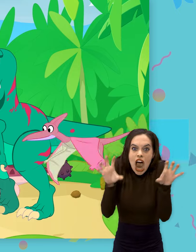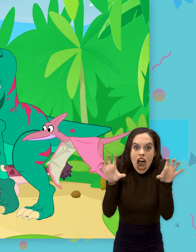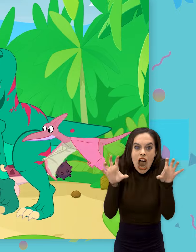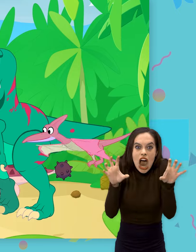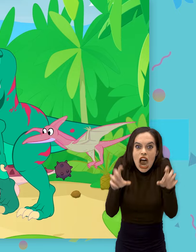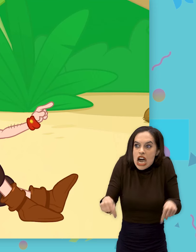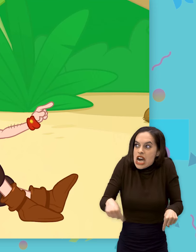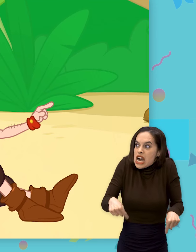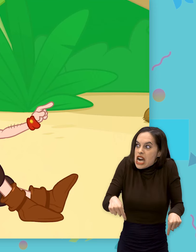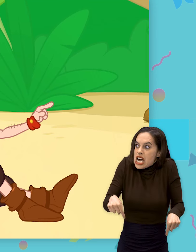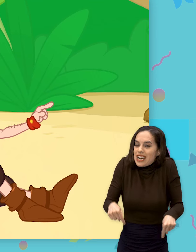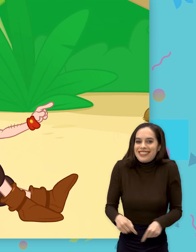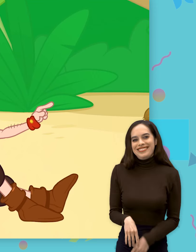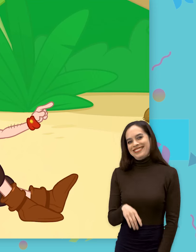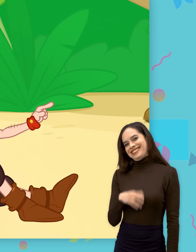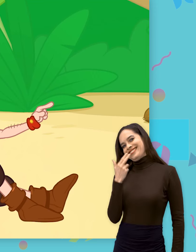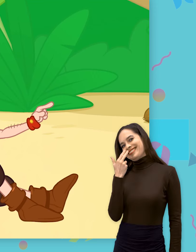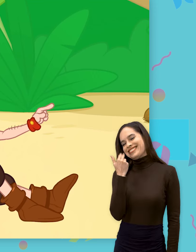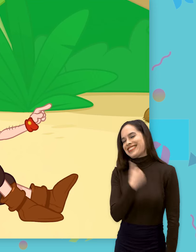giant monsters!